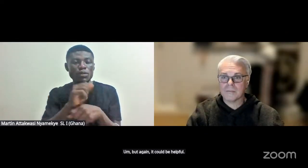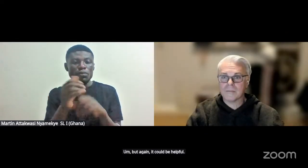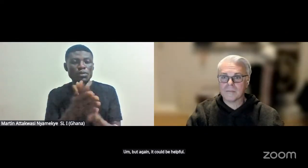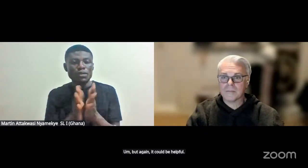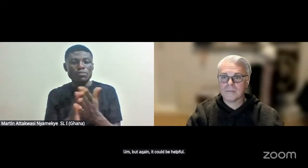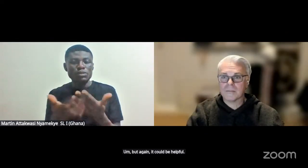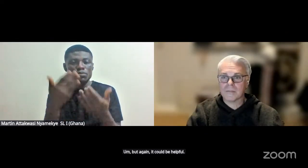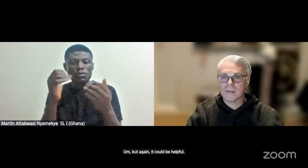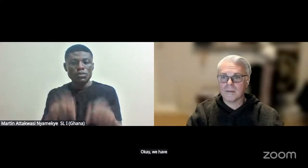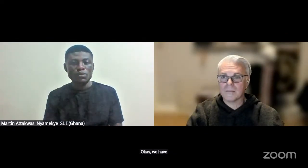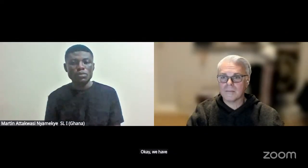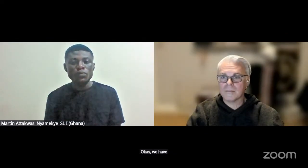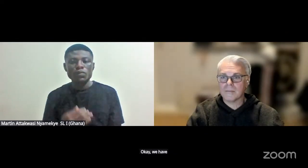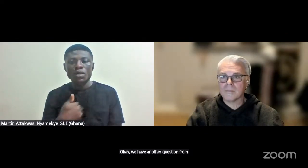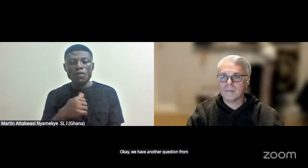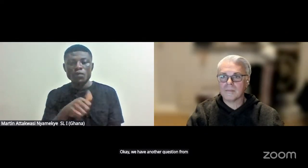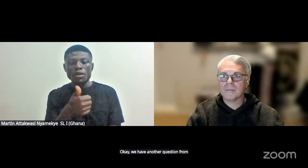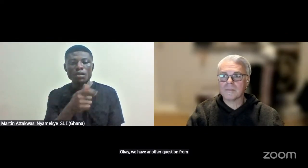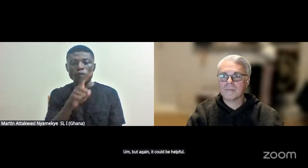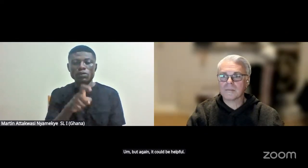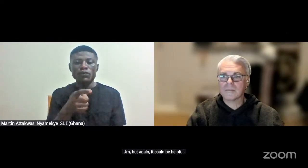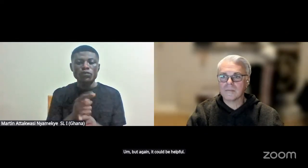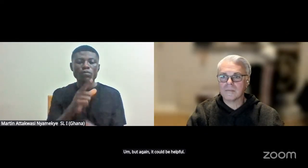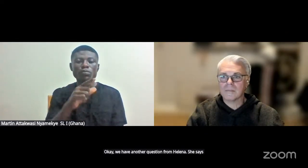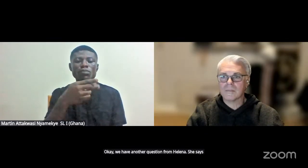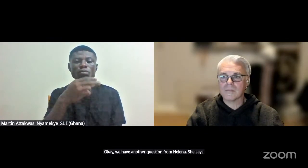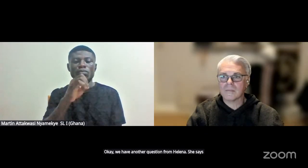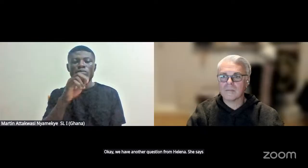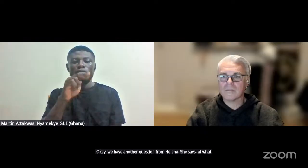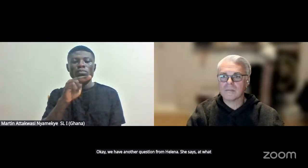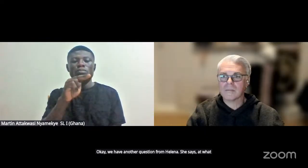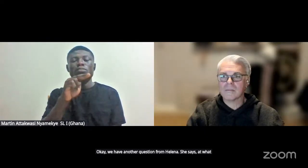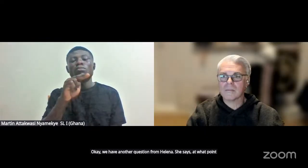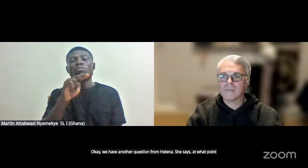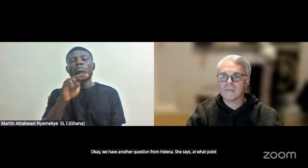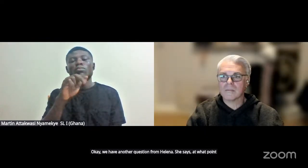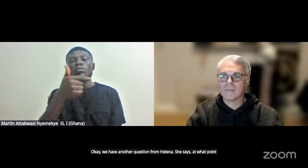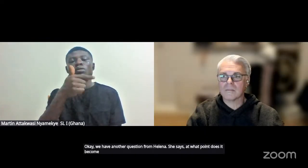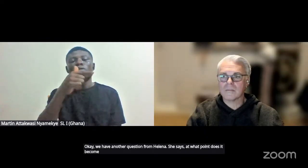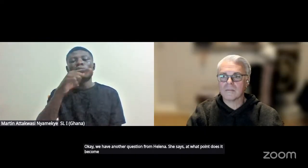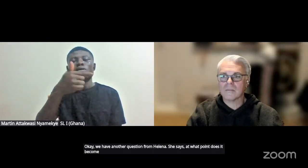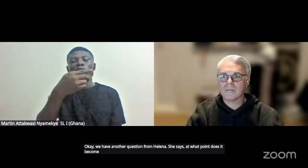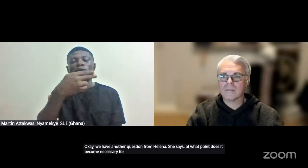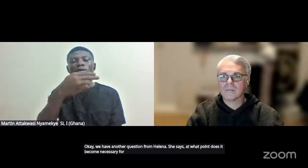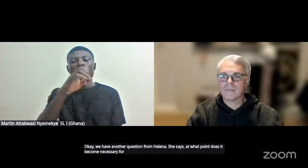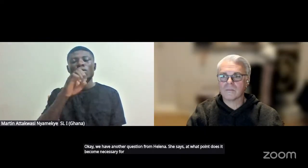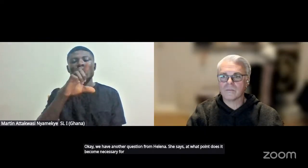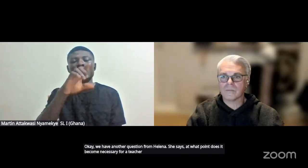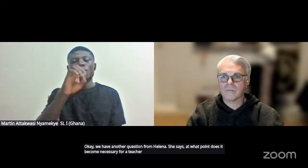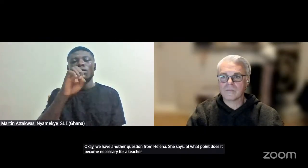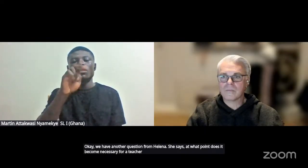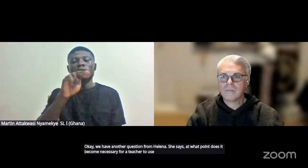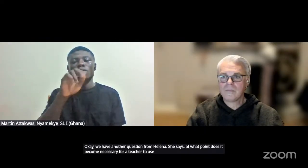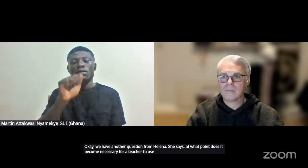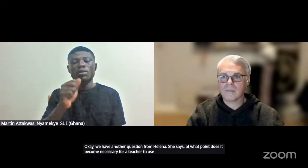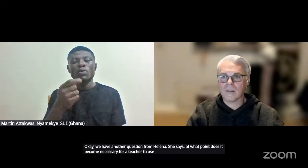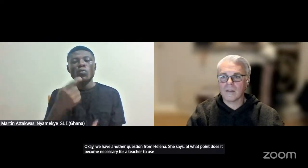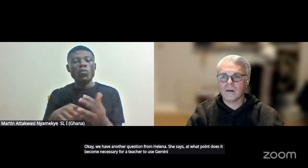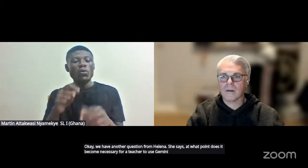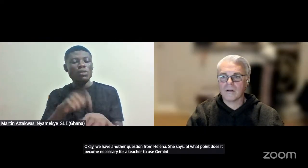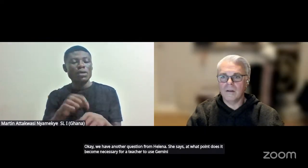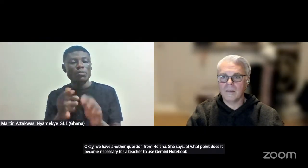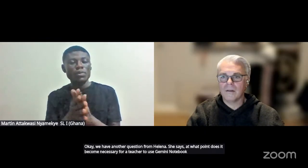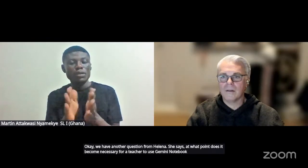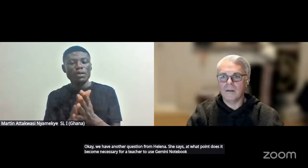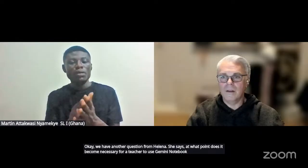Okay, we have another question from Helena. She says, at what point does it become necessary for a teacher to use Gemini Notebook to